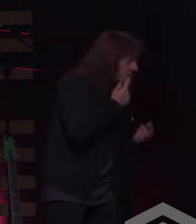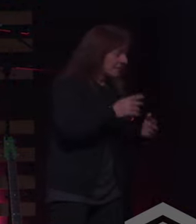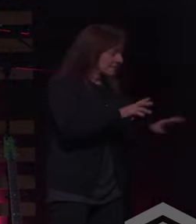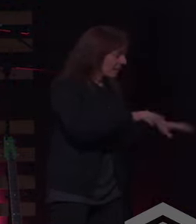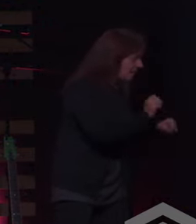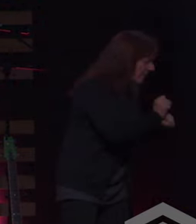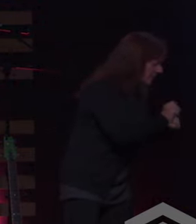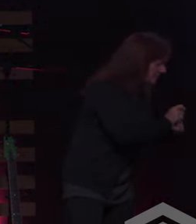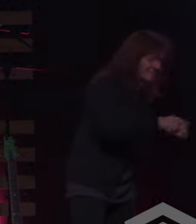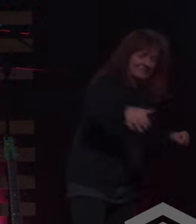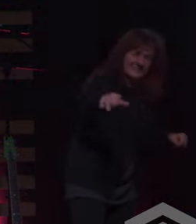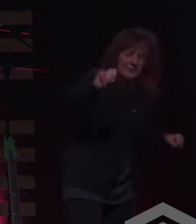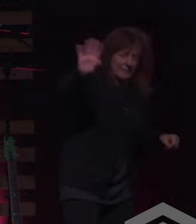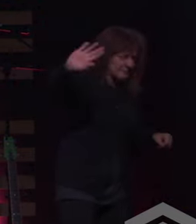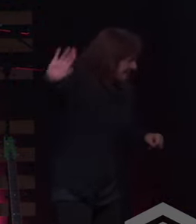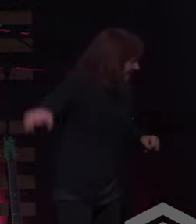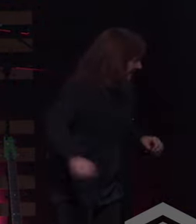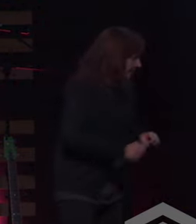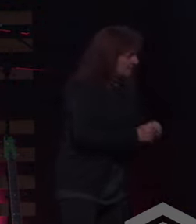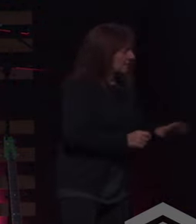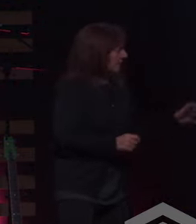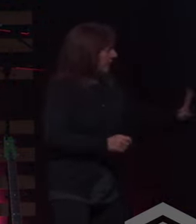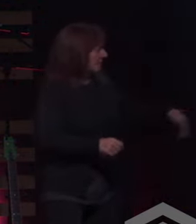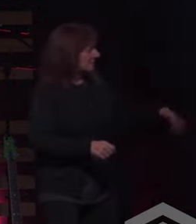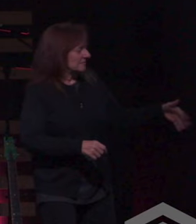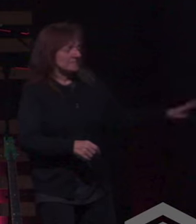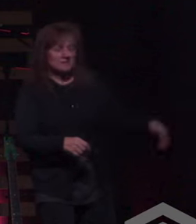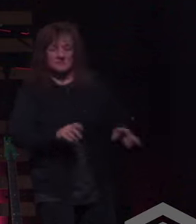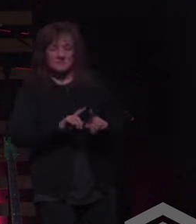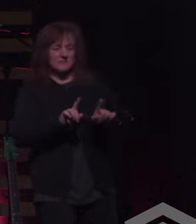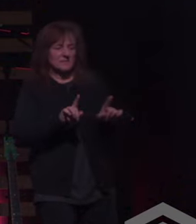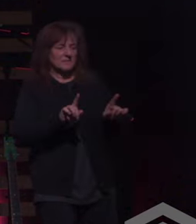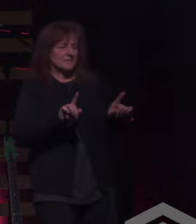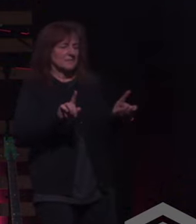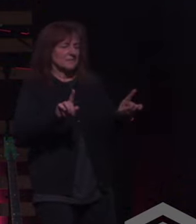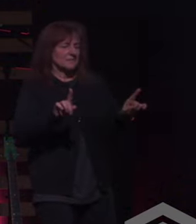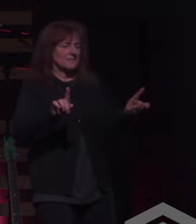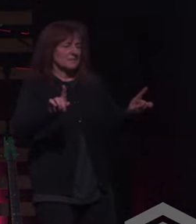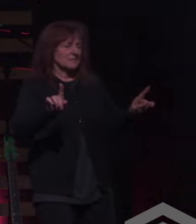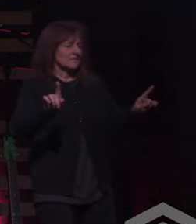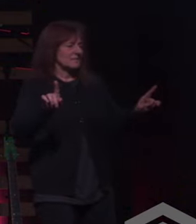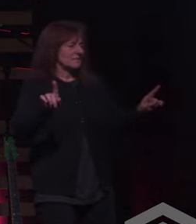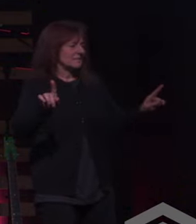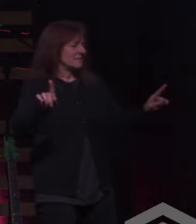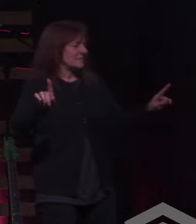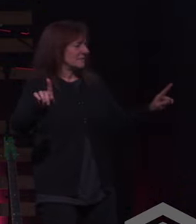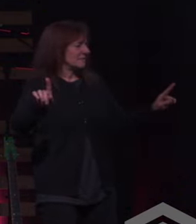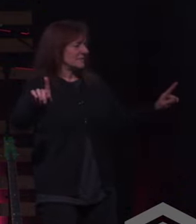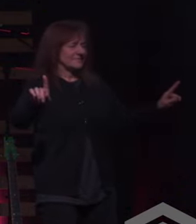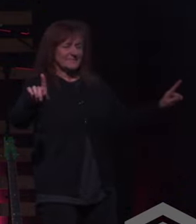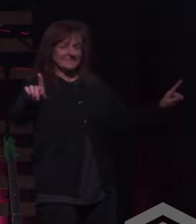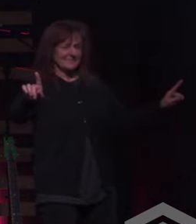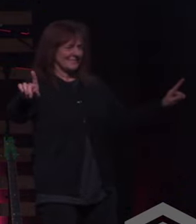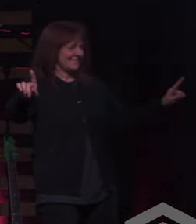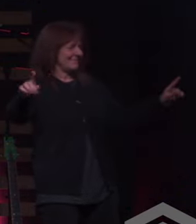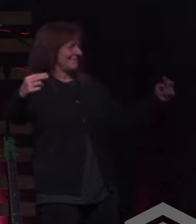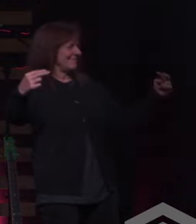drift away. They lose commonality. They lose time together. They lose passion, fire, all of these